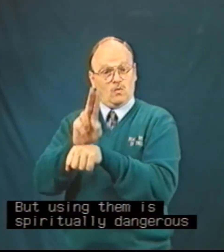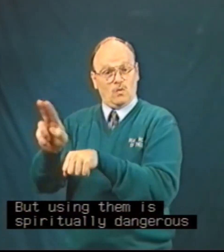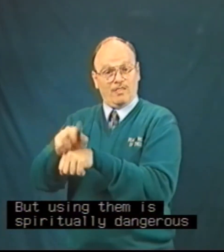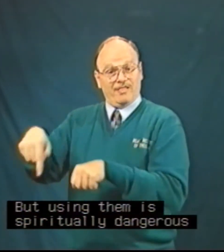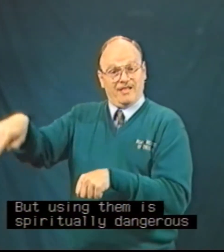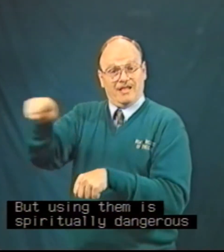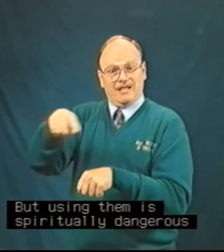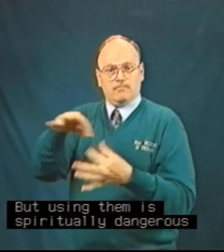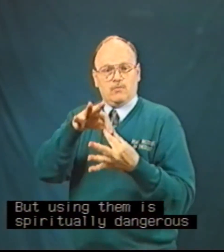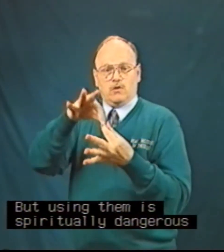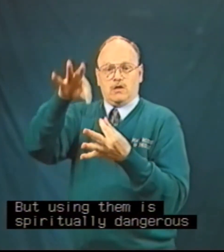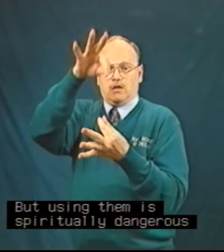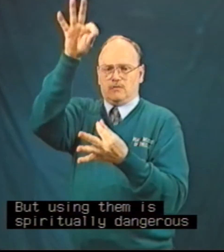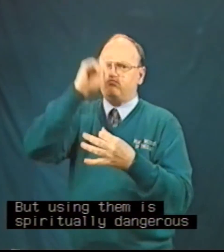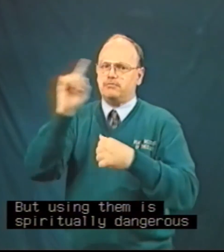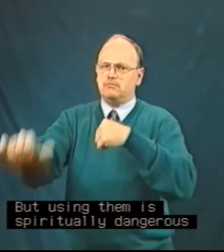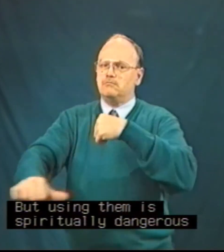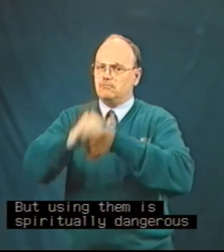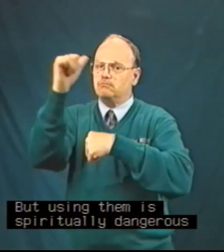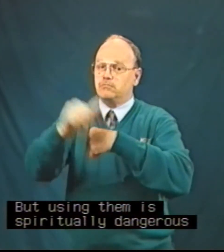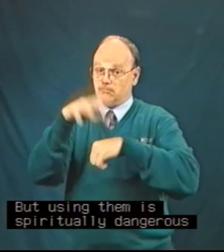But using them is spiritually dangerous.